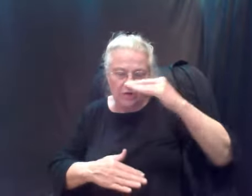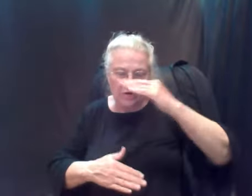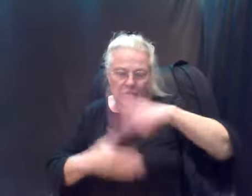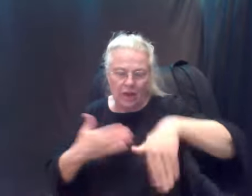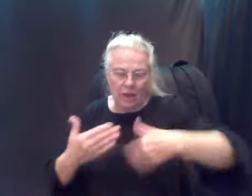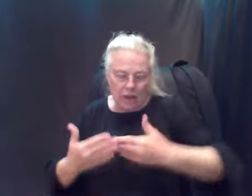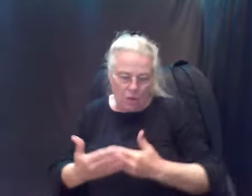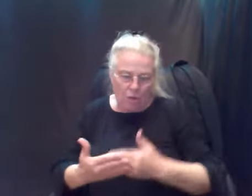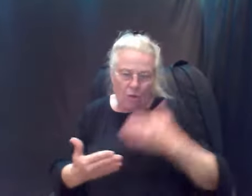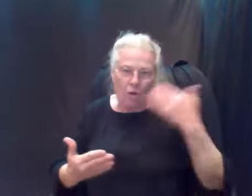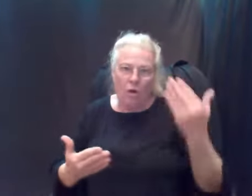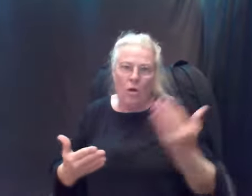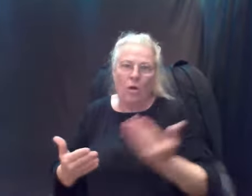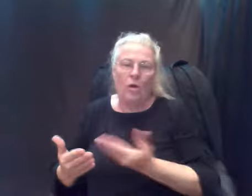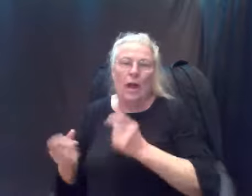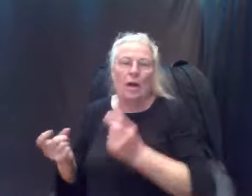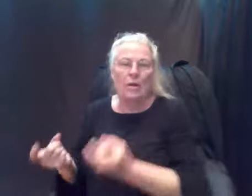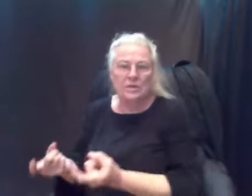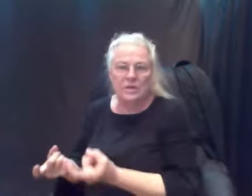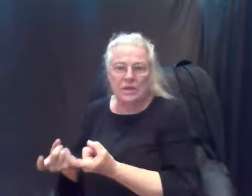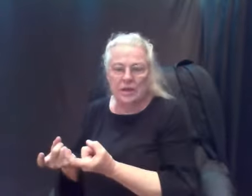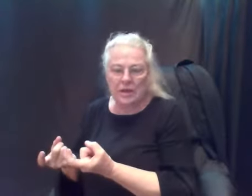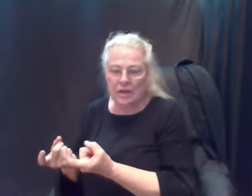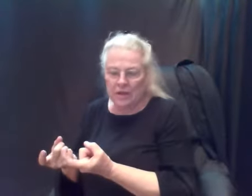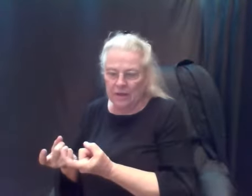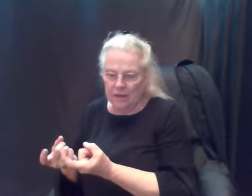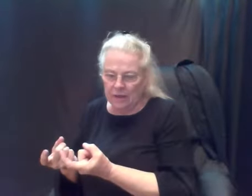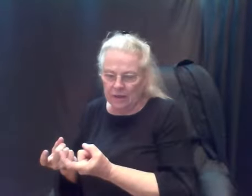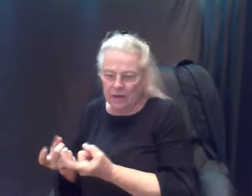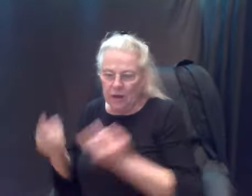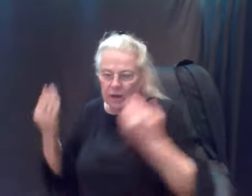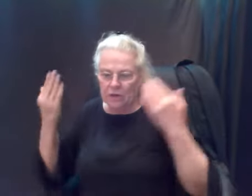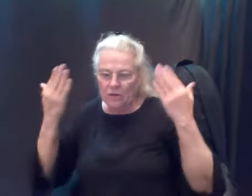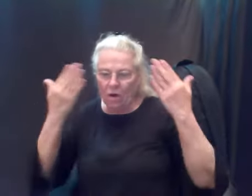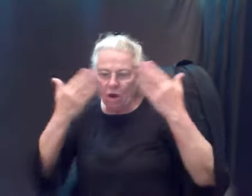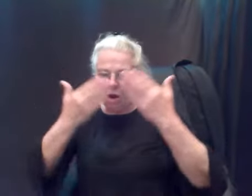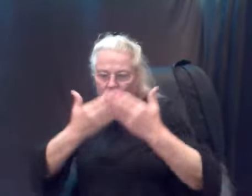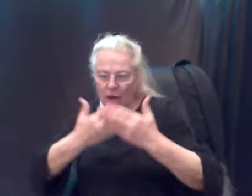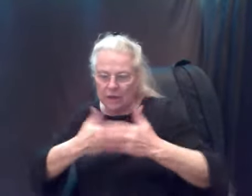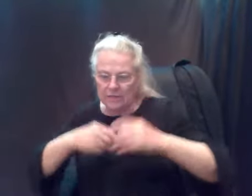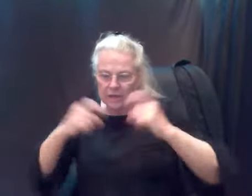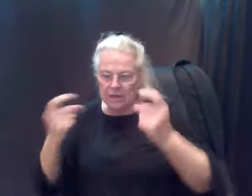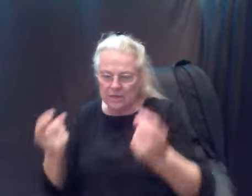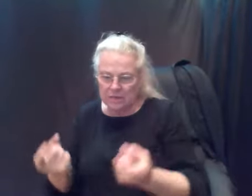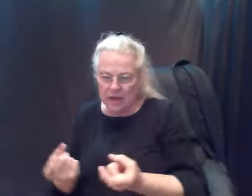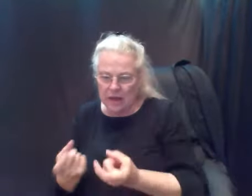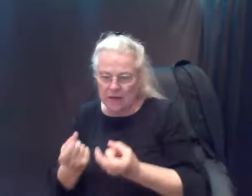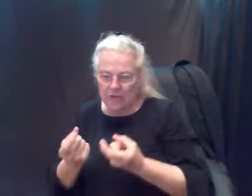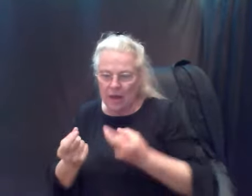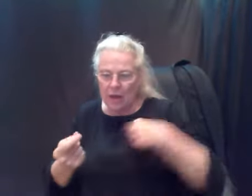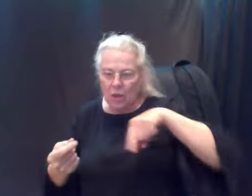than all our sin. Dark is the stain that